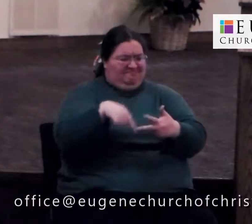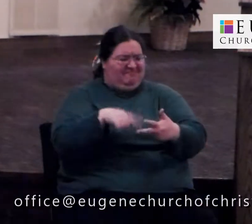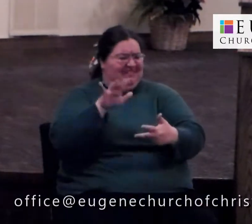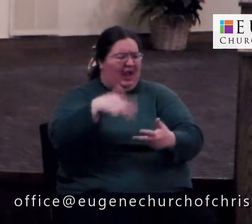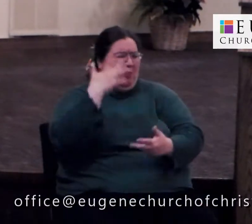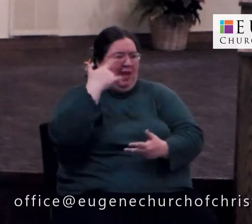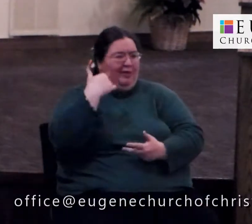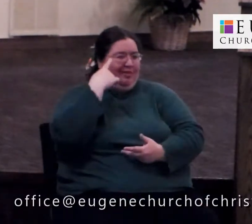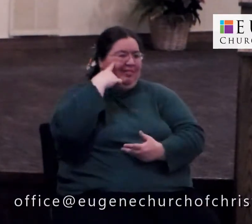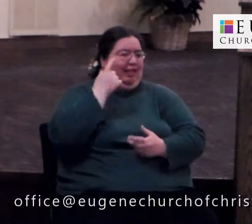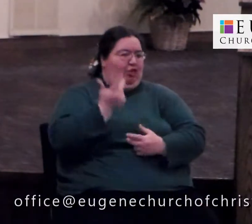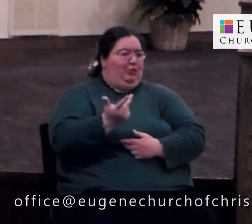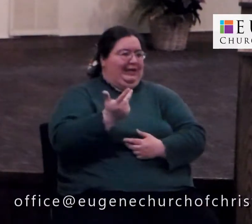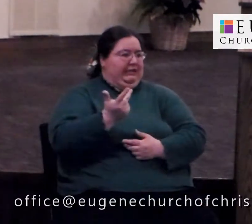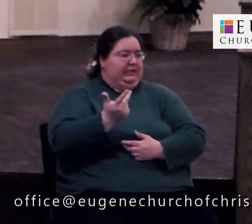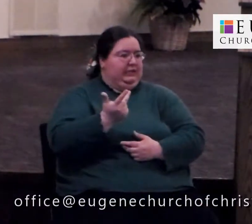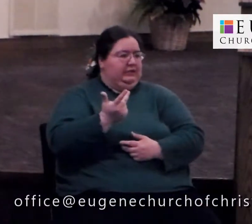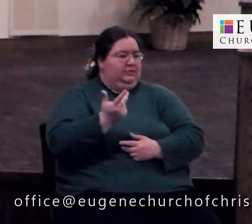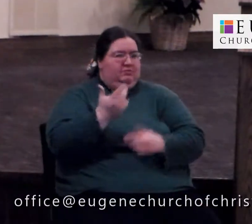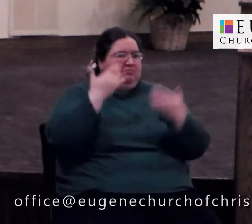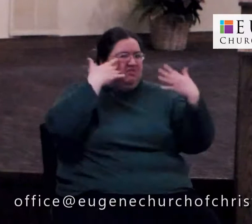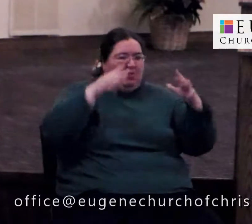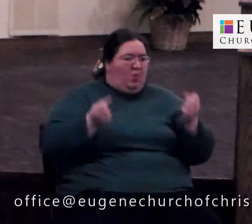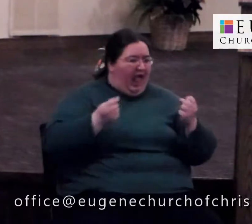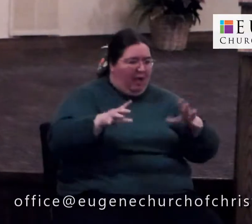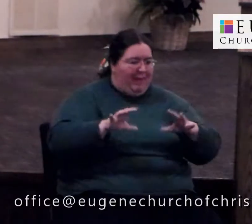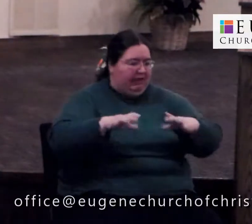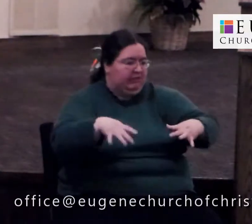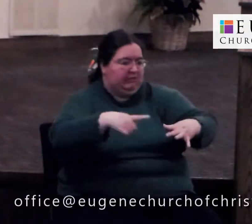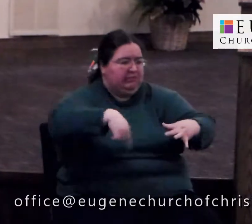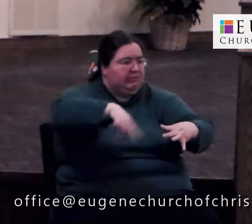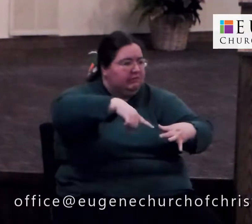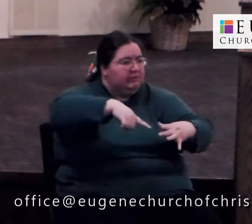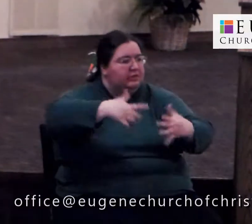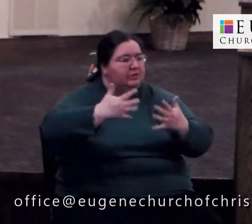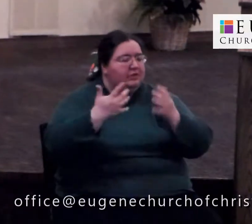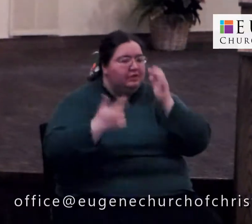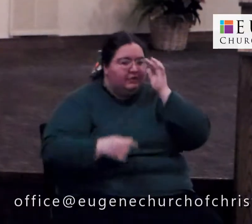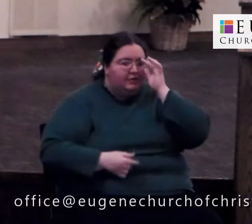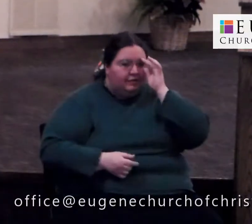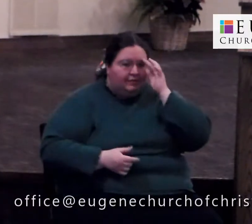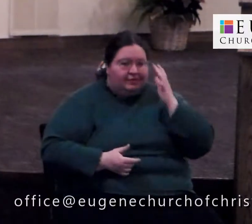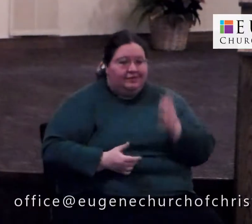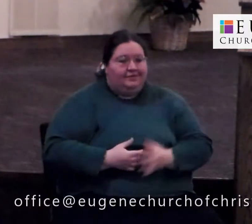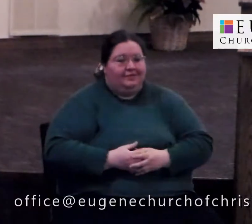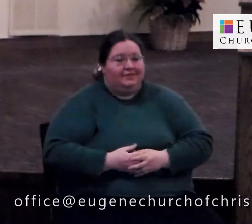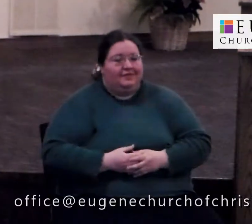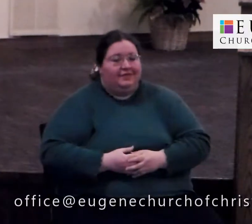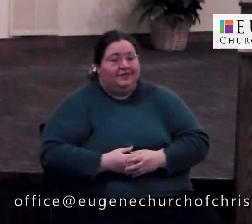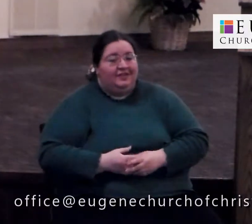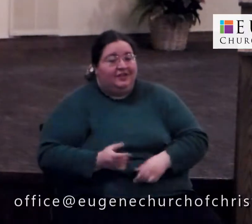wise men there were. There could be the one, like I am so often at a party, that forgot the gift. and is going to have to send a gift card